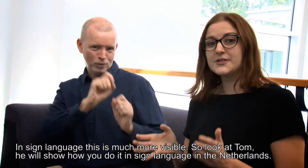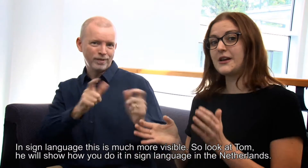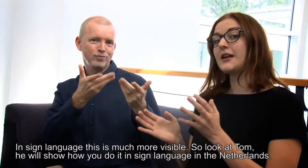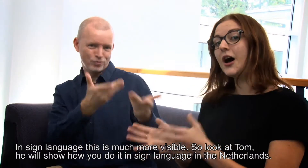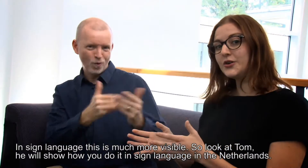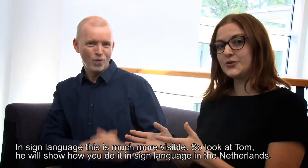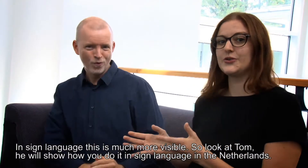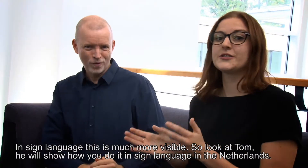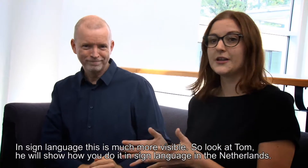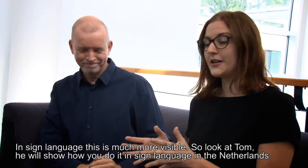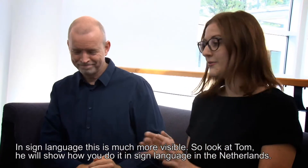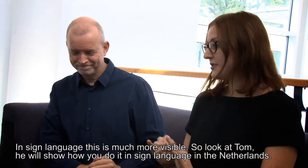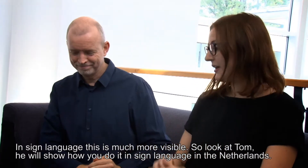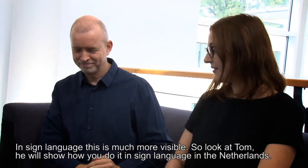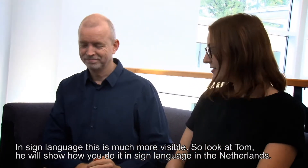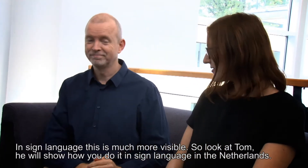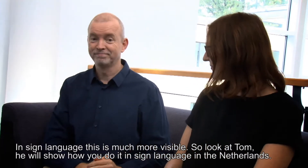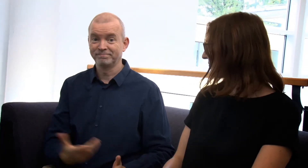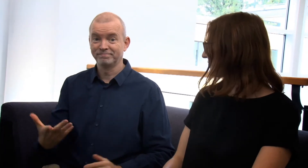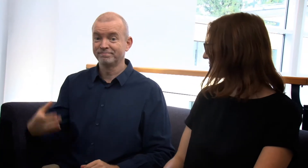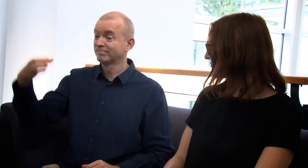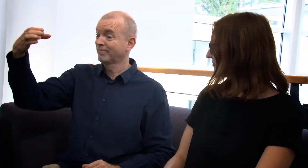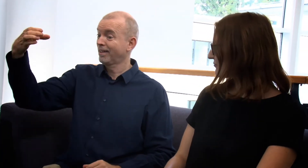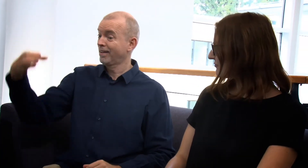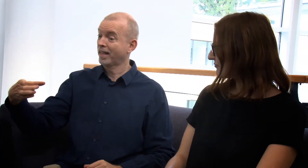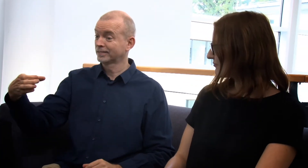He will sign how you do it in sign language in the Netherlands.